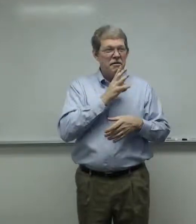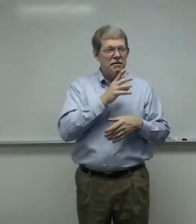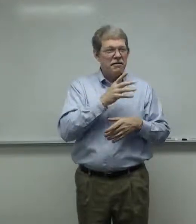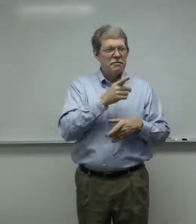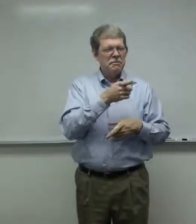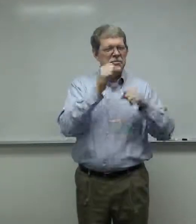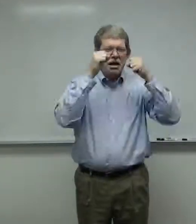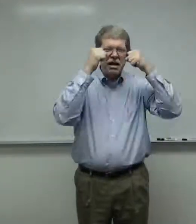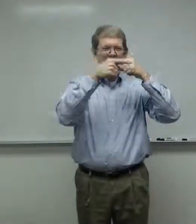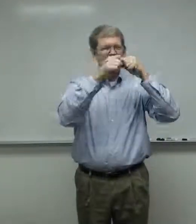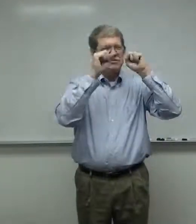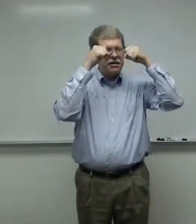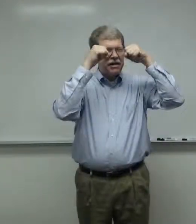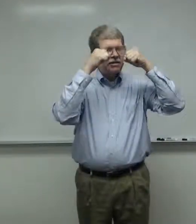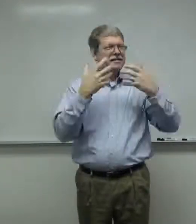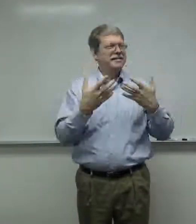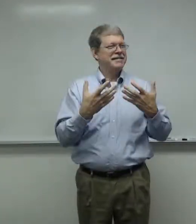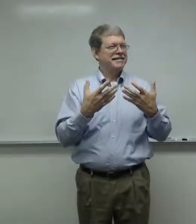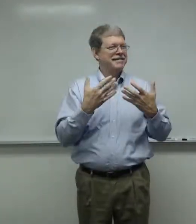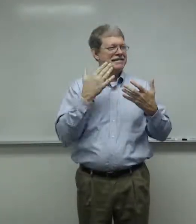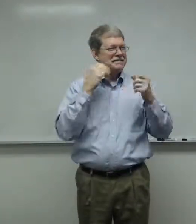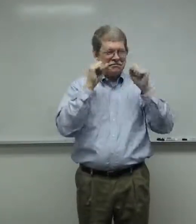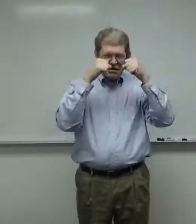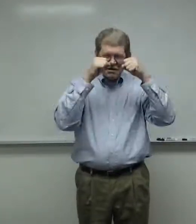Francis will insult me and say, wah.